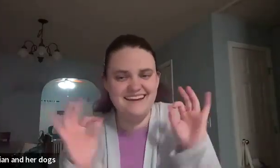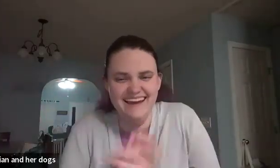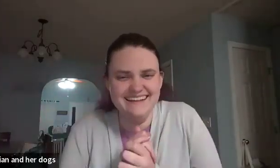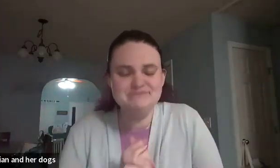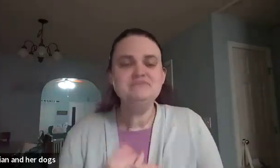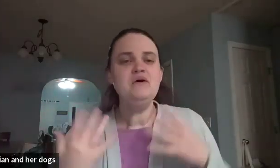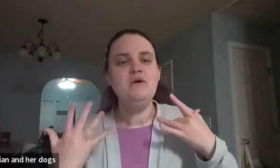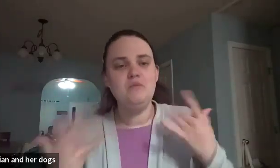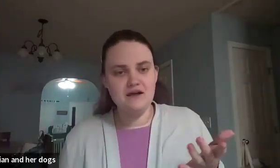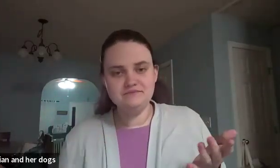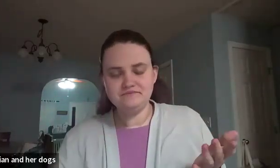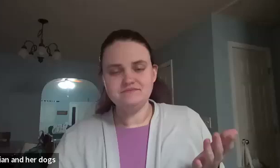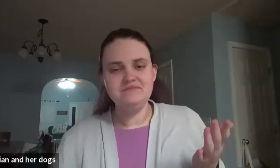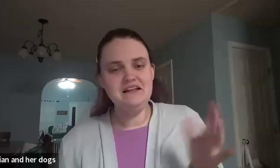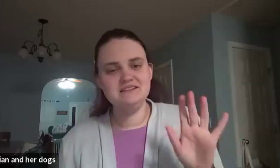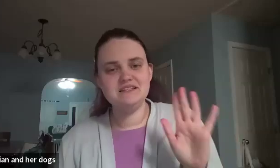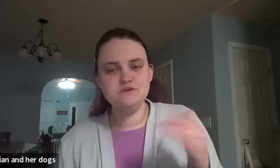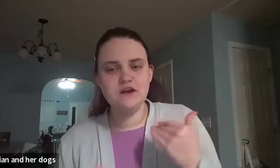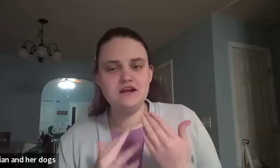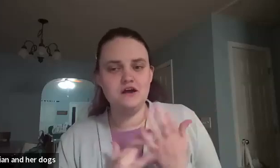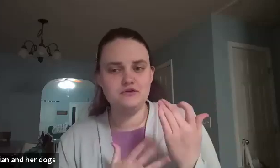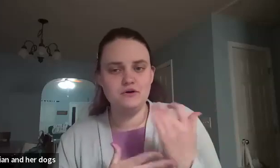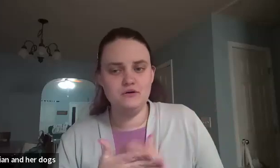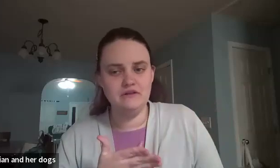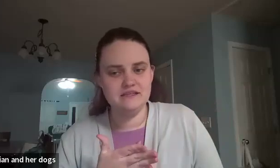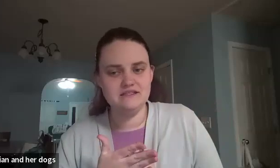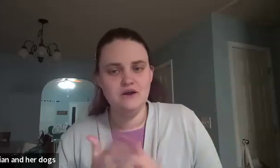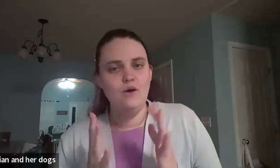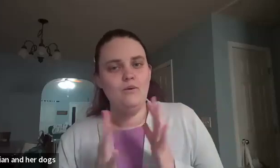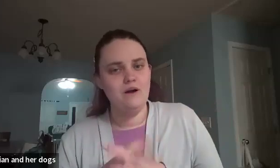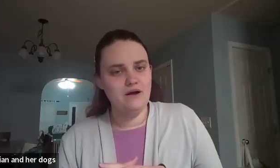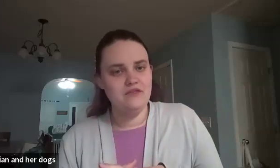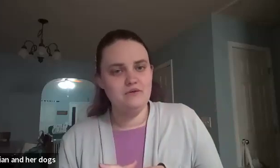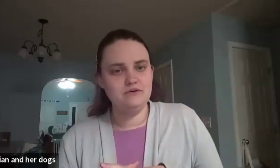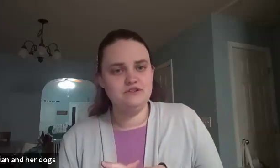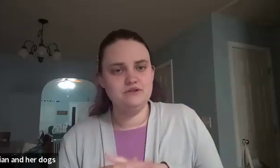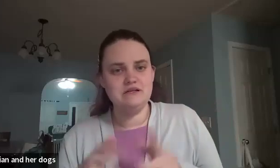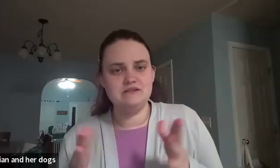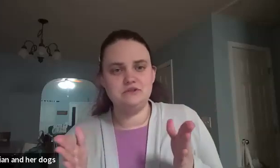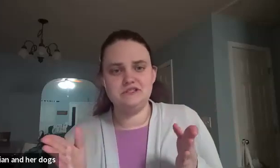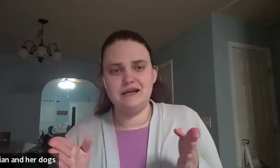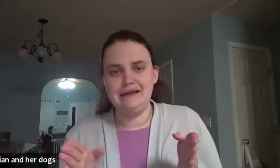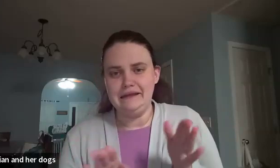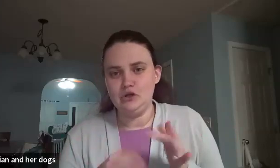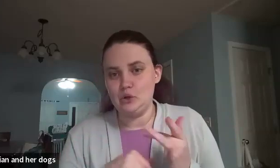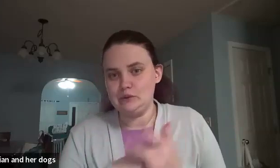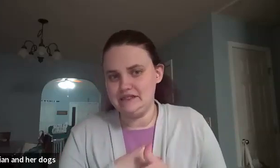Okay. Well, since we've kind of gone through our whole list, what I think we'll do is we'll just kind of end